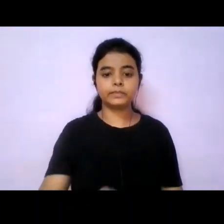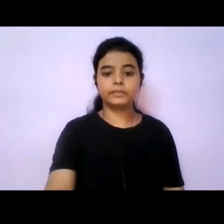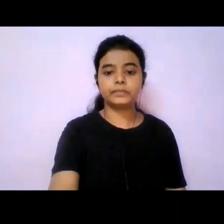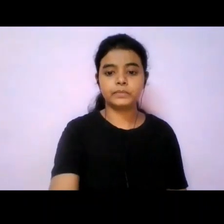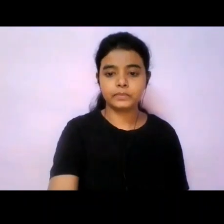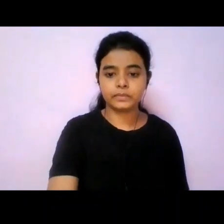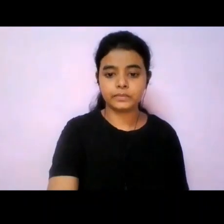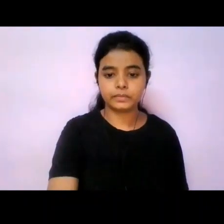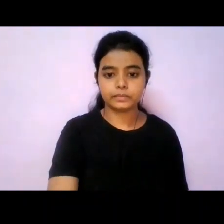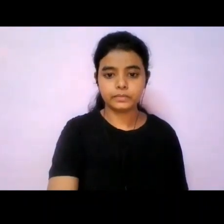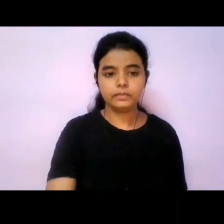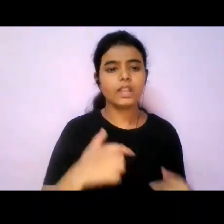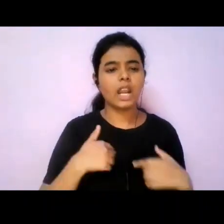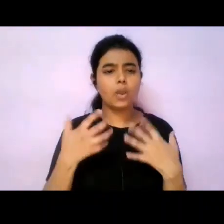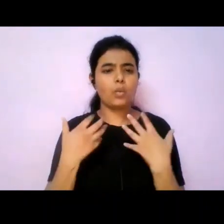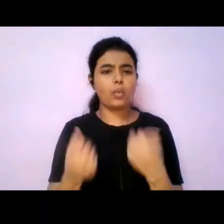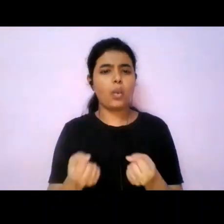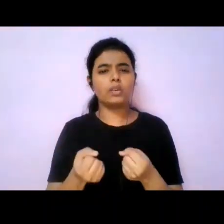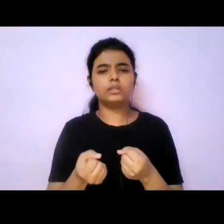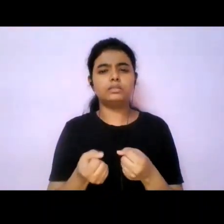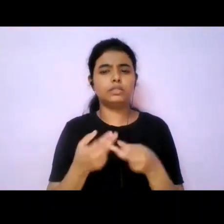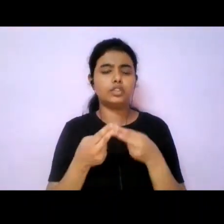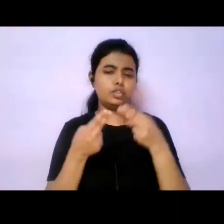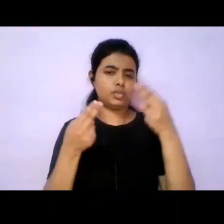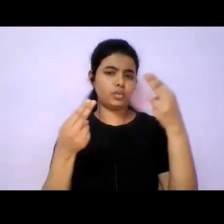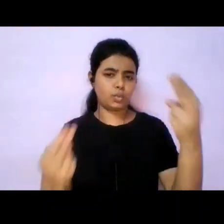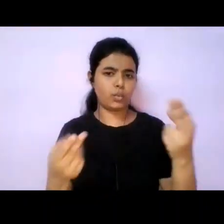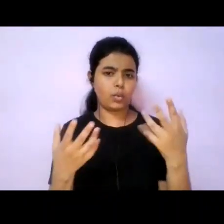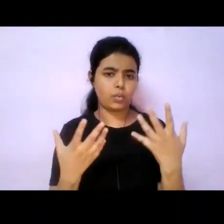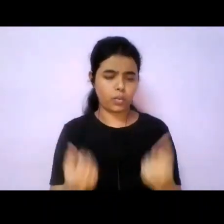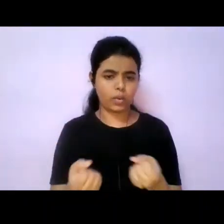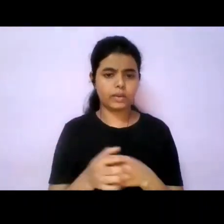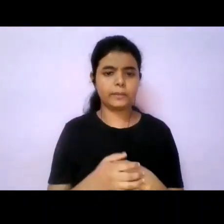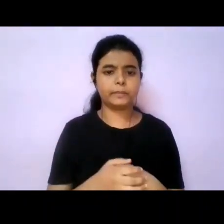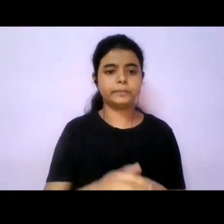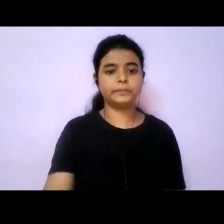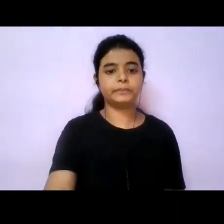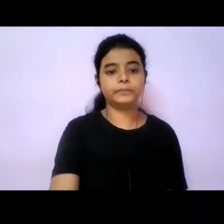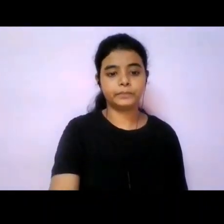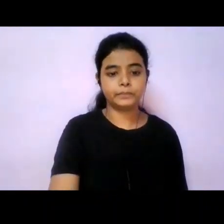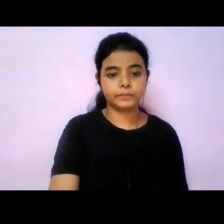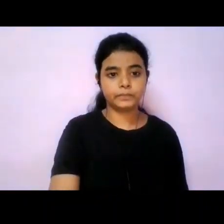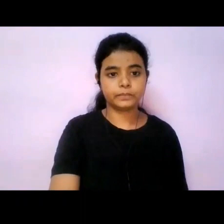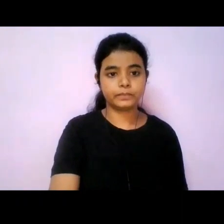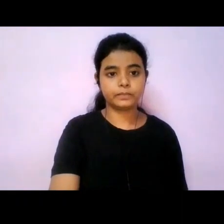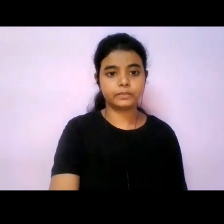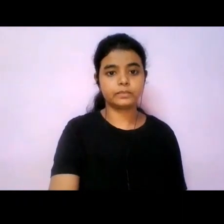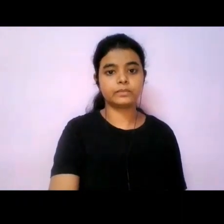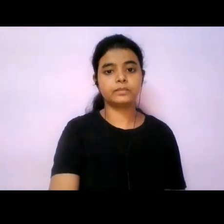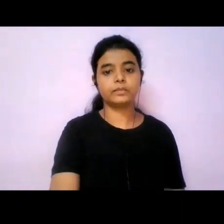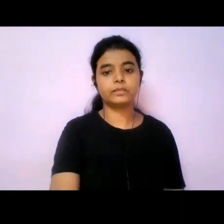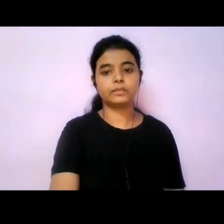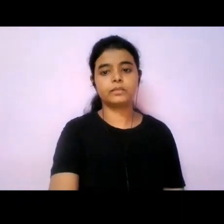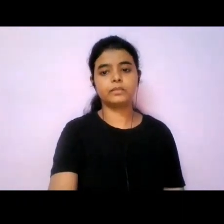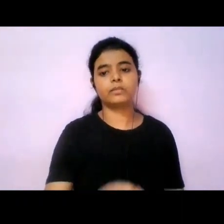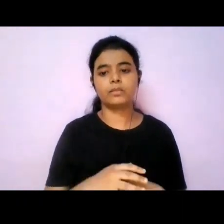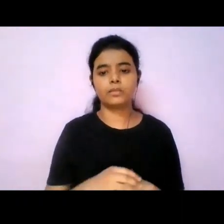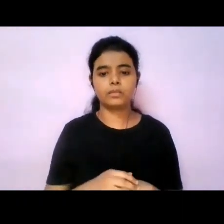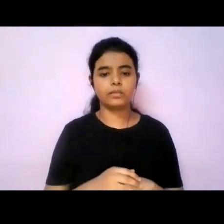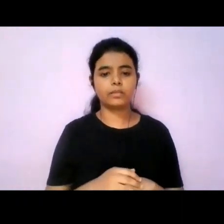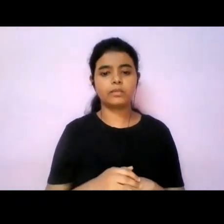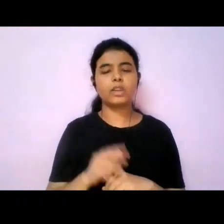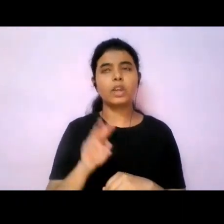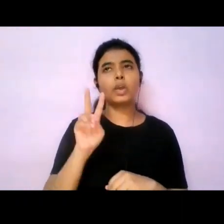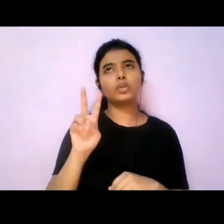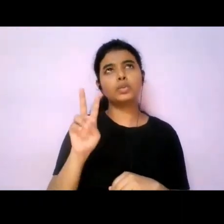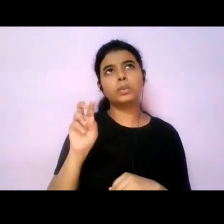And so I want to tell you a little story, really, of Manchester Airport Terminal 1 on the 27th of August